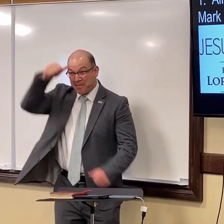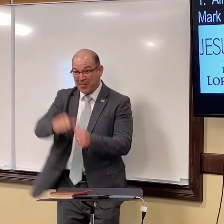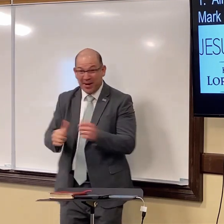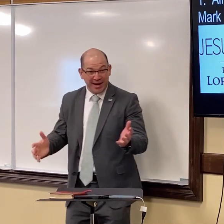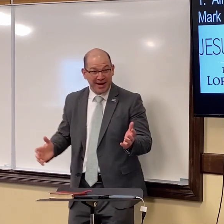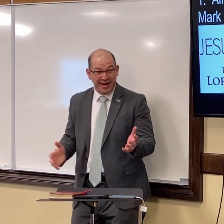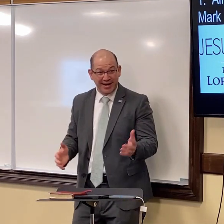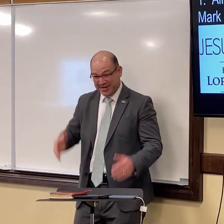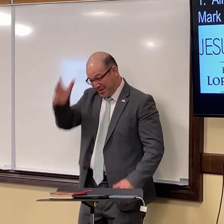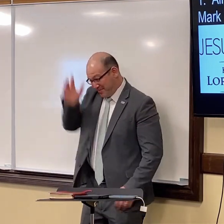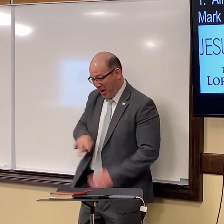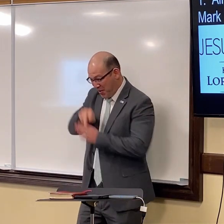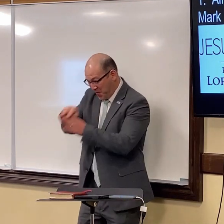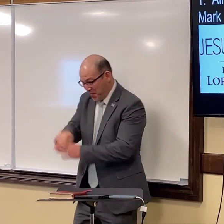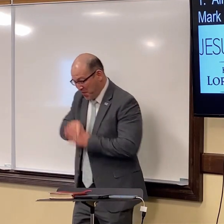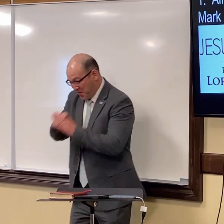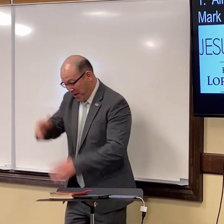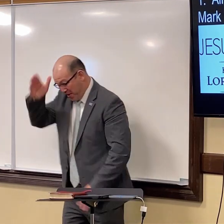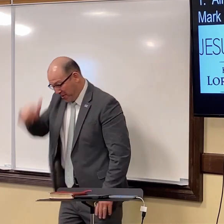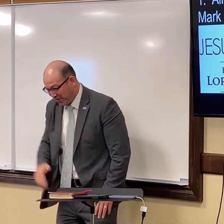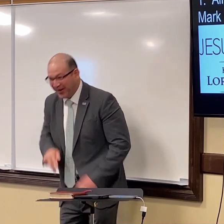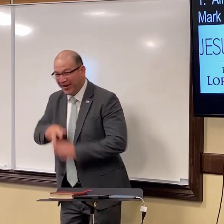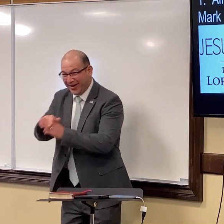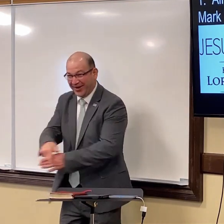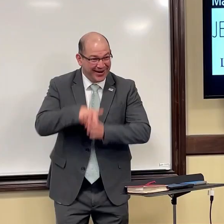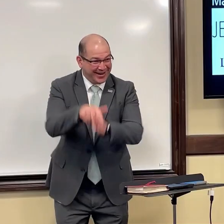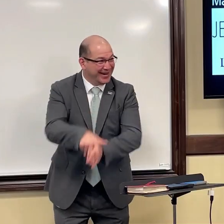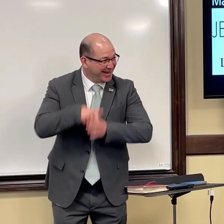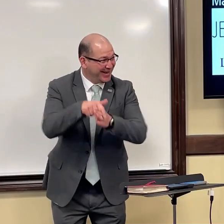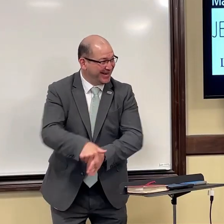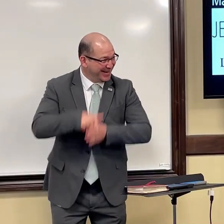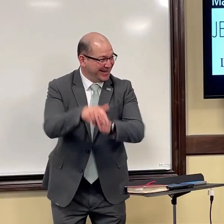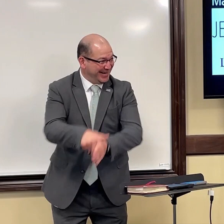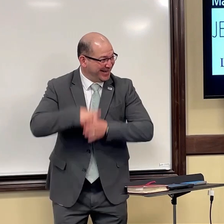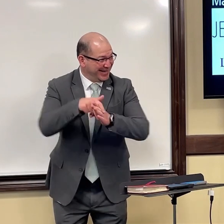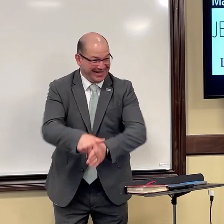Balaam. You remember the story of Balaam riding along, right?